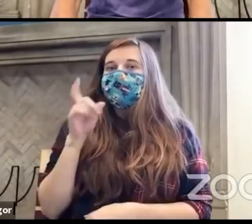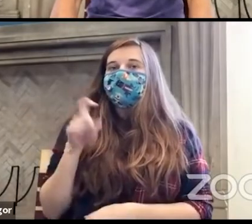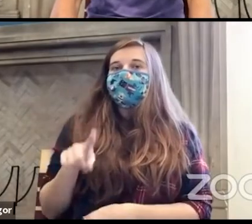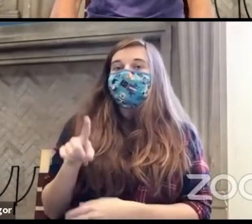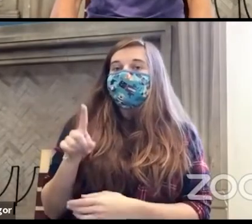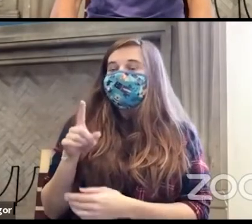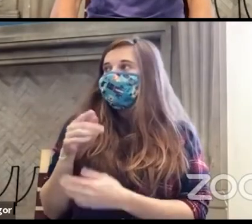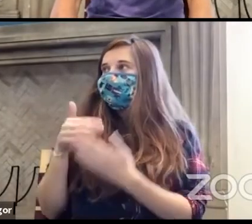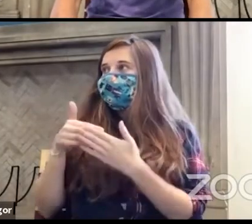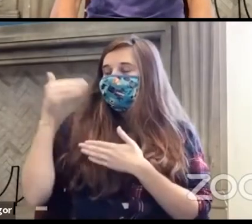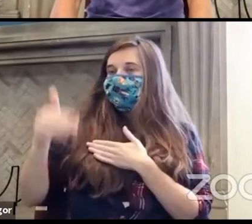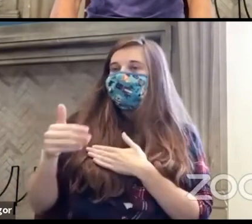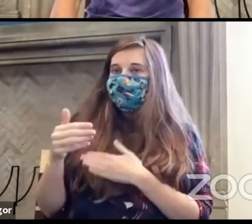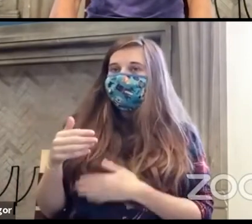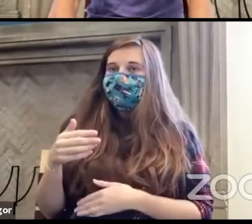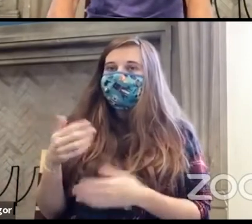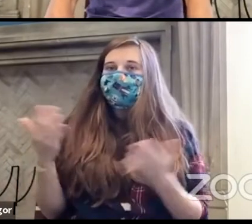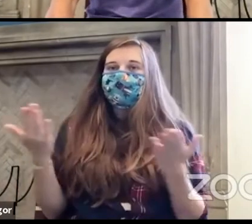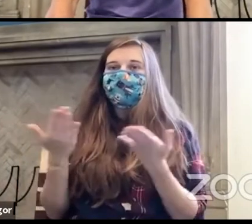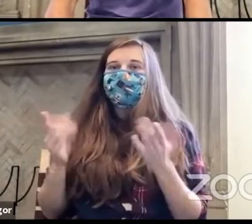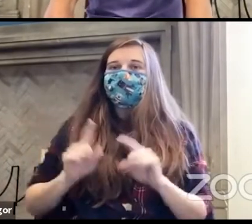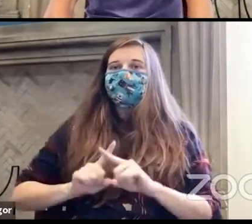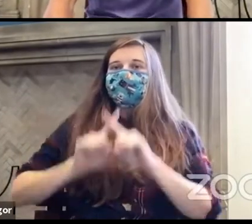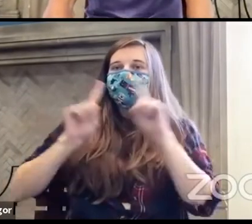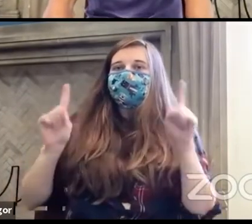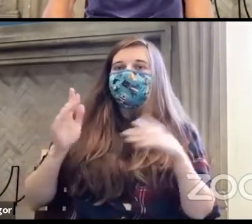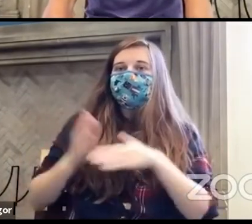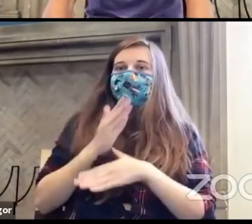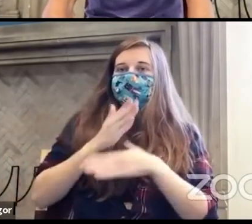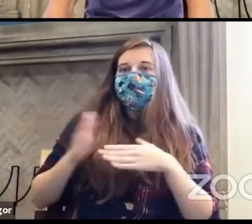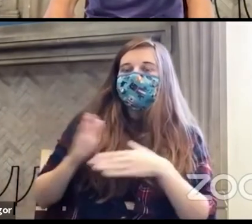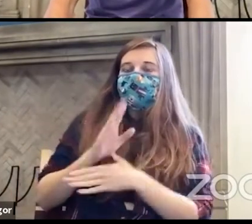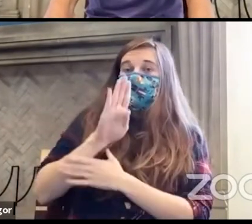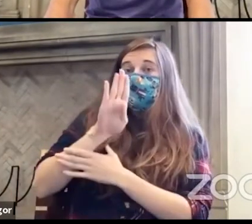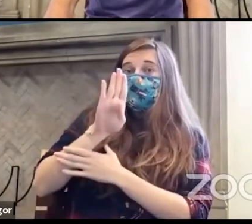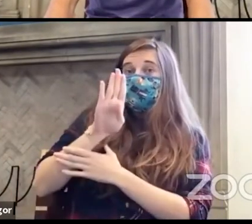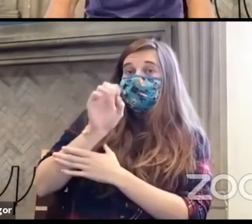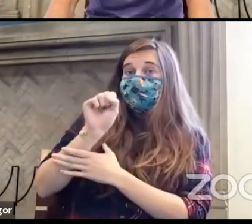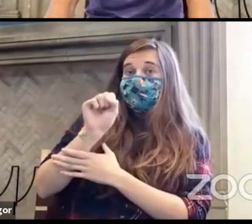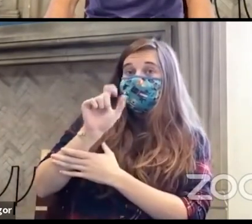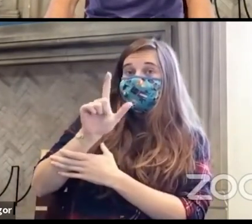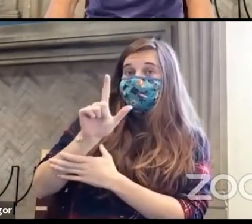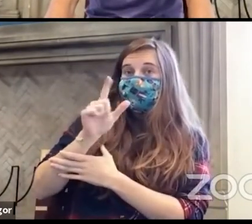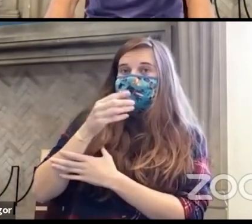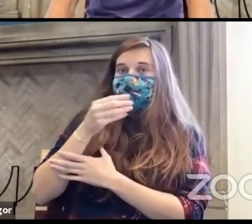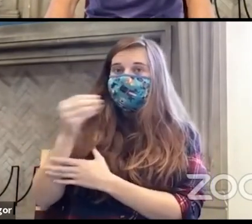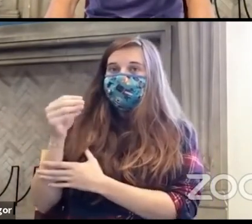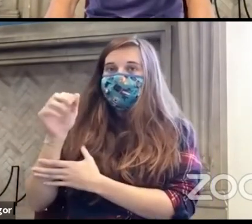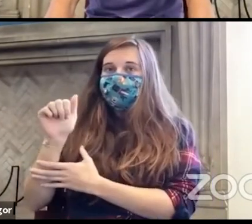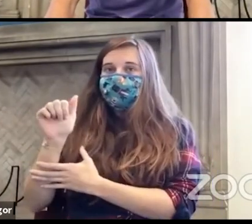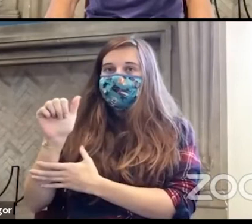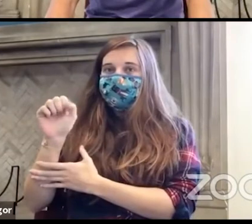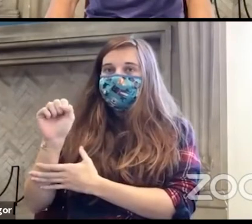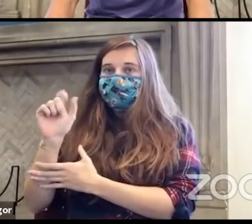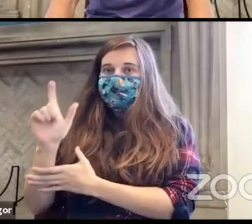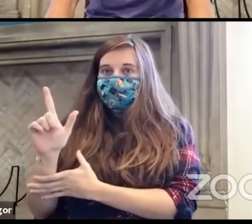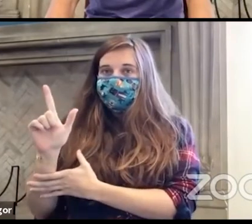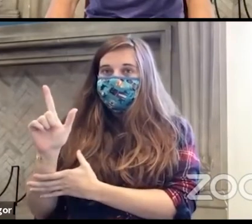Next question is, what's the difference between BSL, British Sign Language, and ASL?